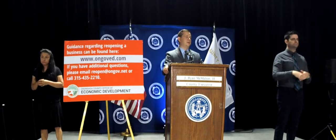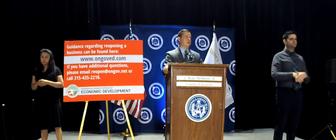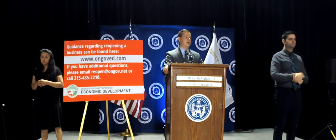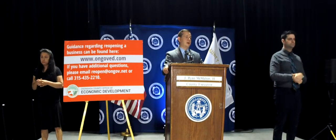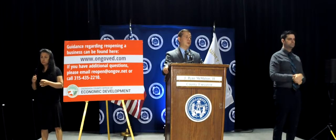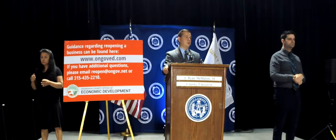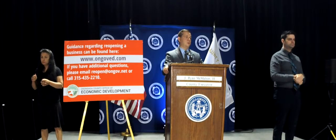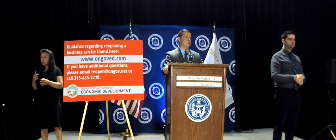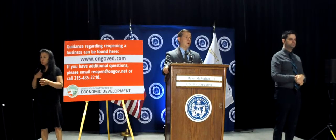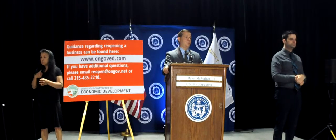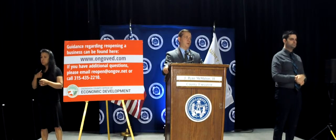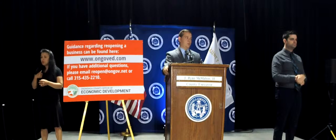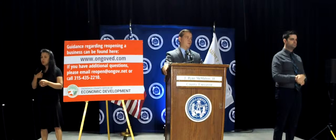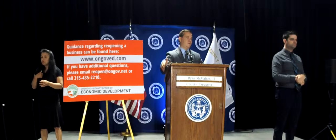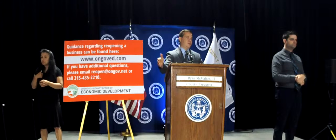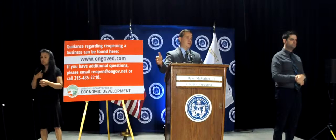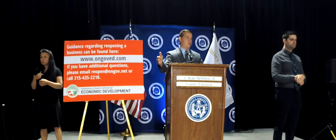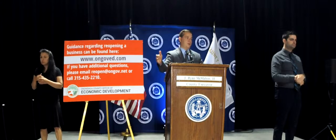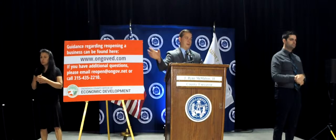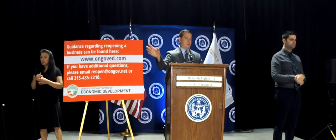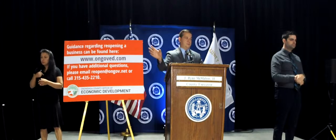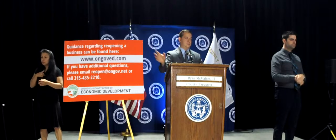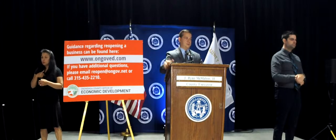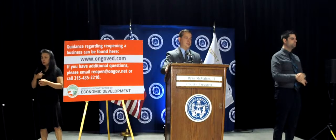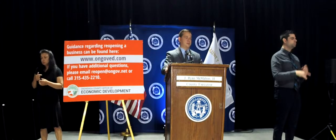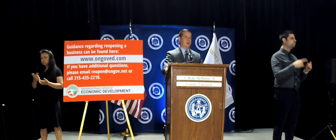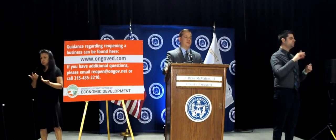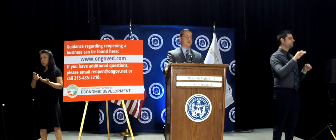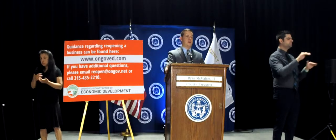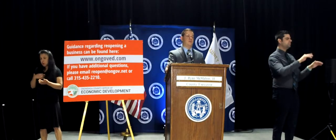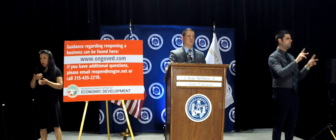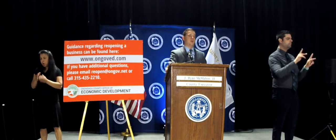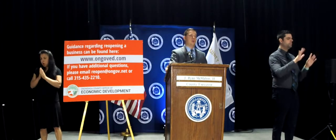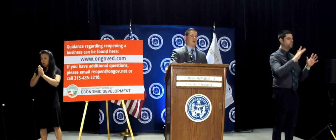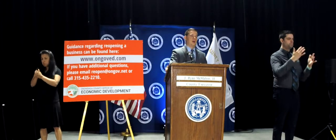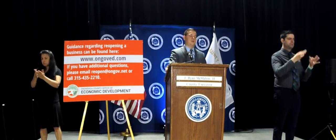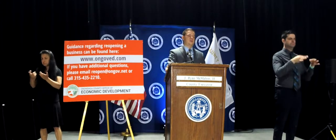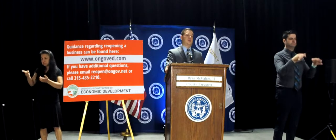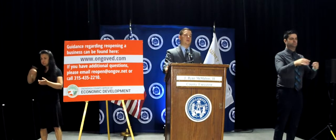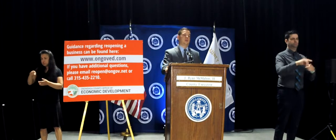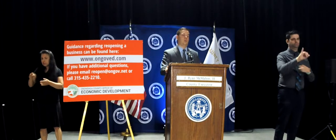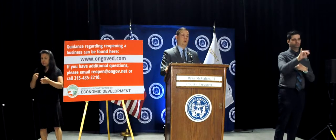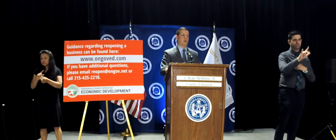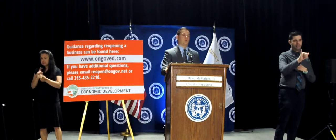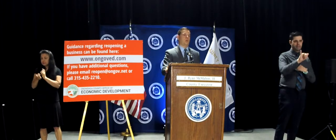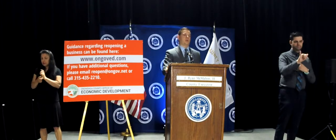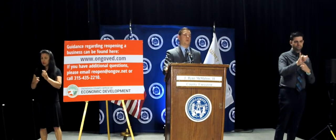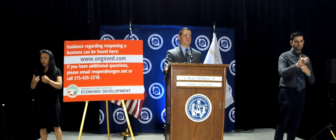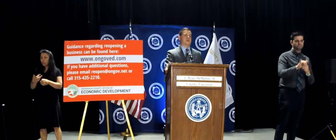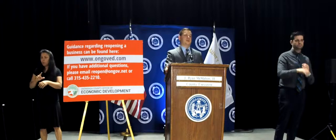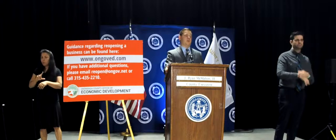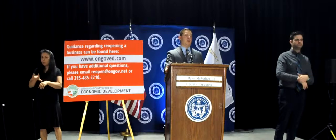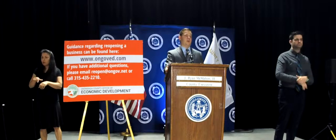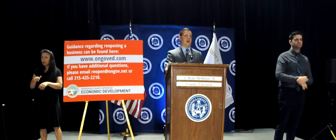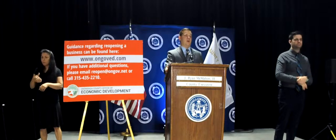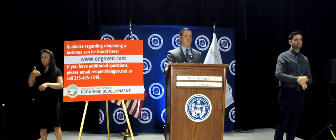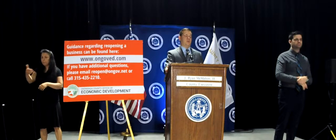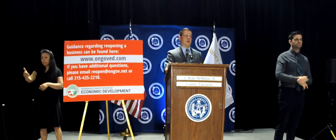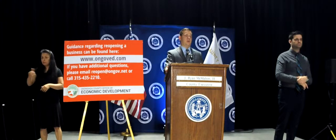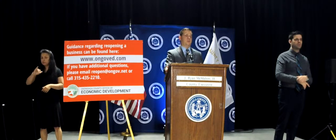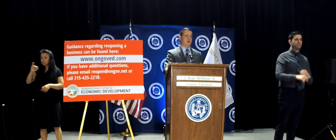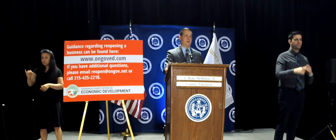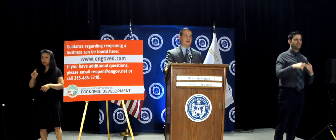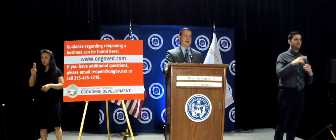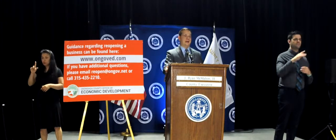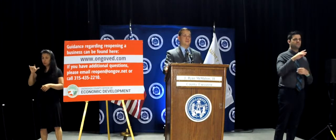July, hoping we're in phase 4 and then this takes care of itself. Certainly we're working with State Department of Health,